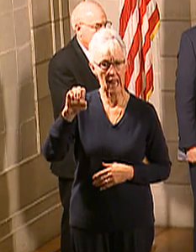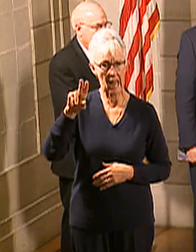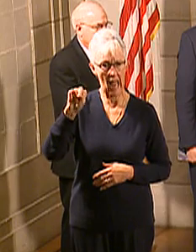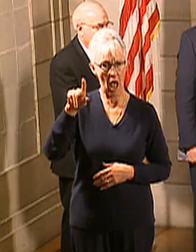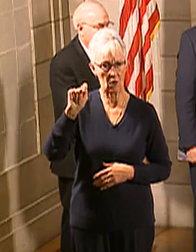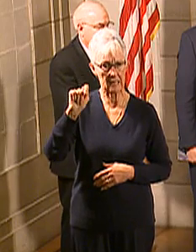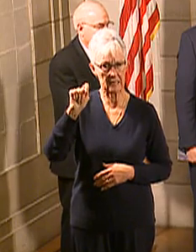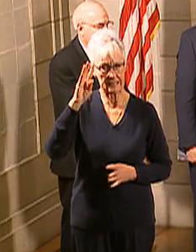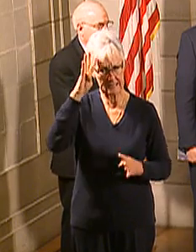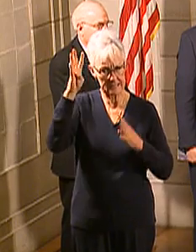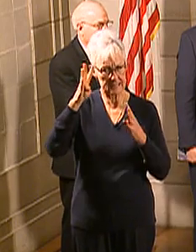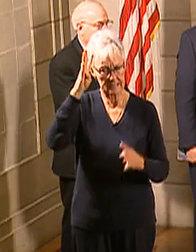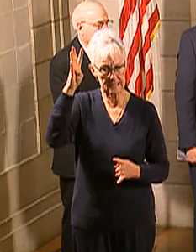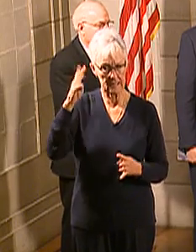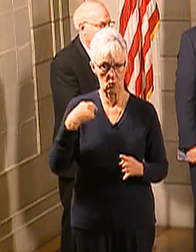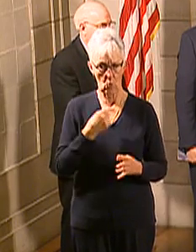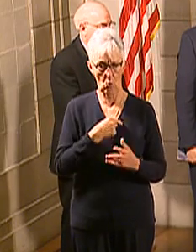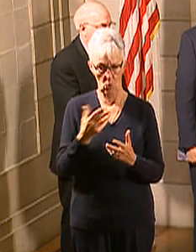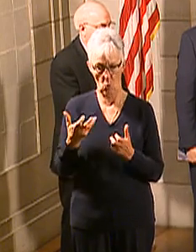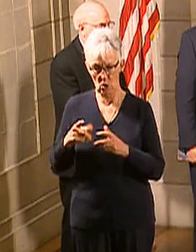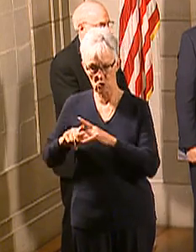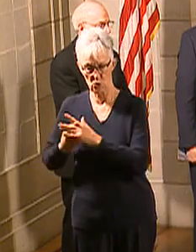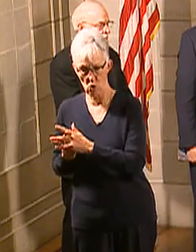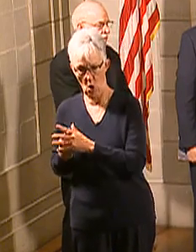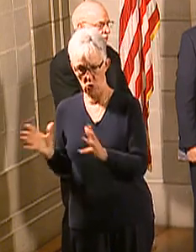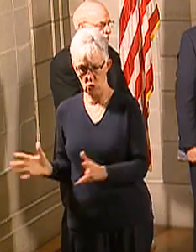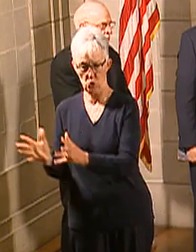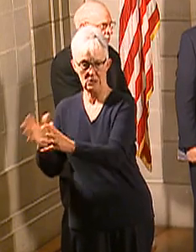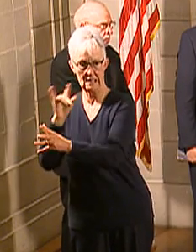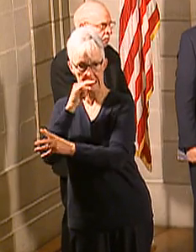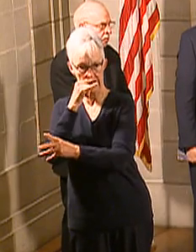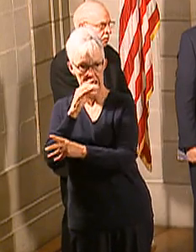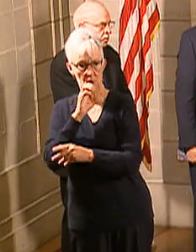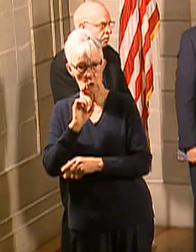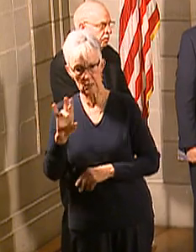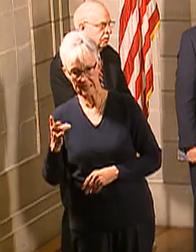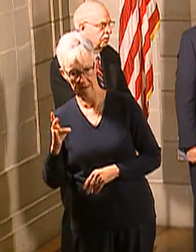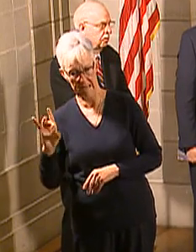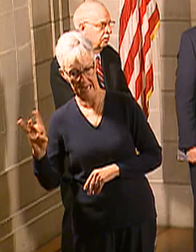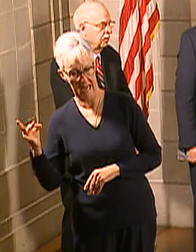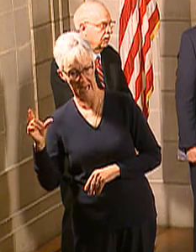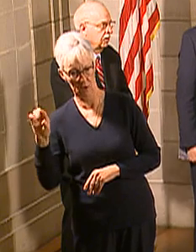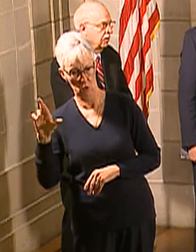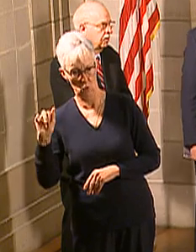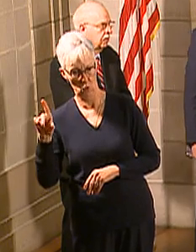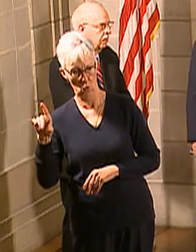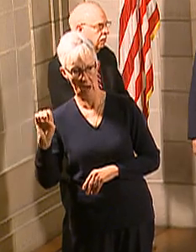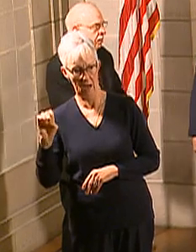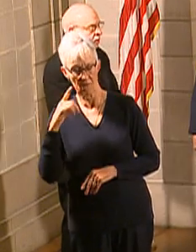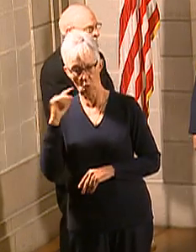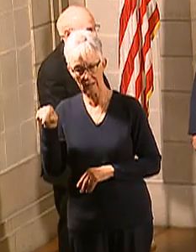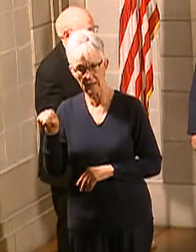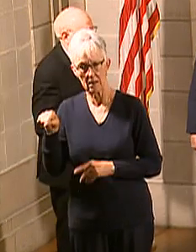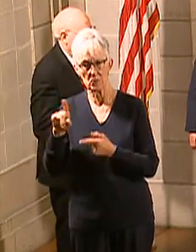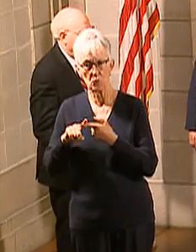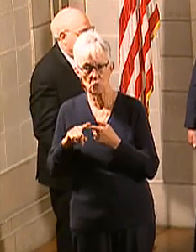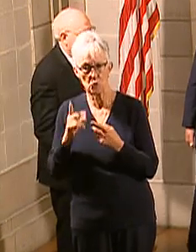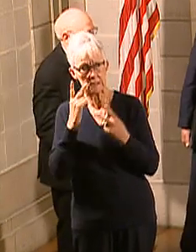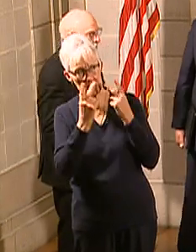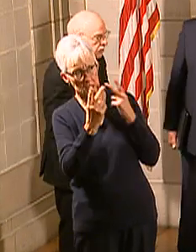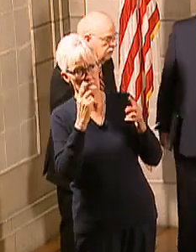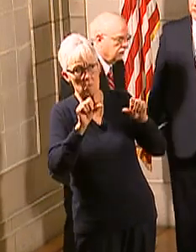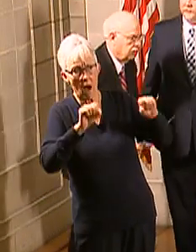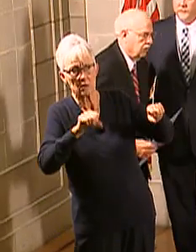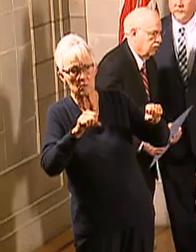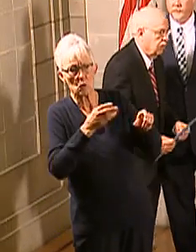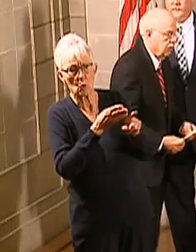that 7th and 8th grade time frame to be able to start moving them through the program. And then, John, I'm going to let you talk a little bit about some of the things that you've